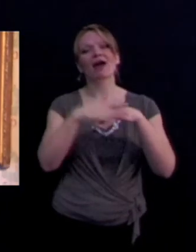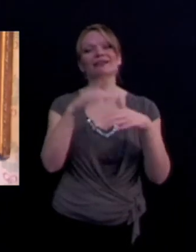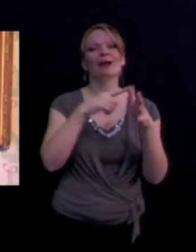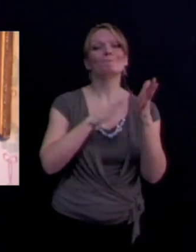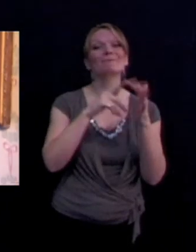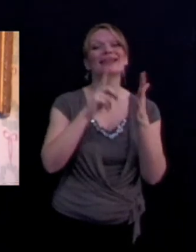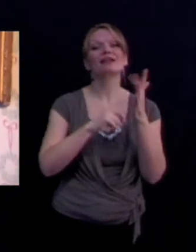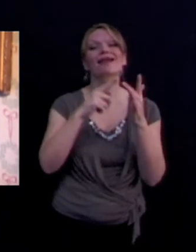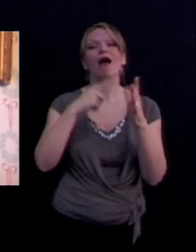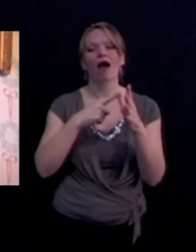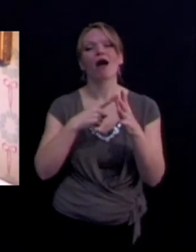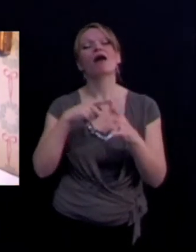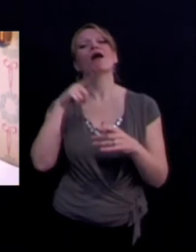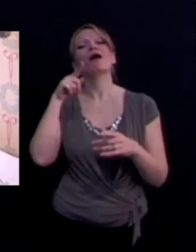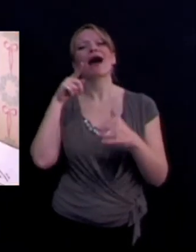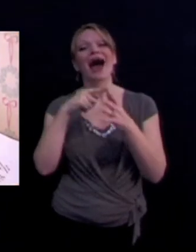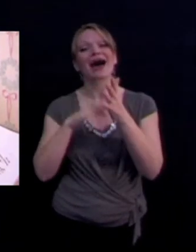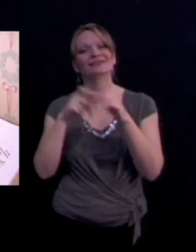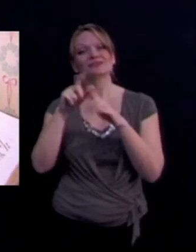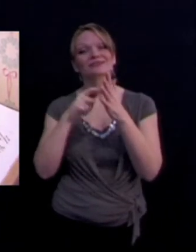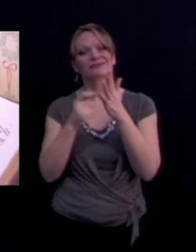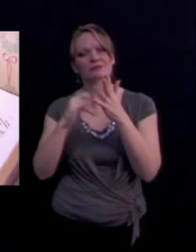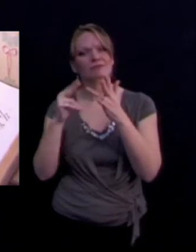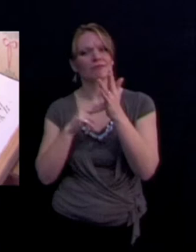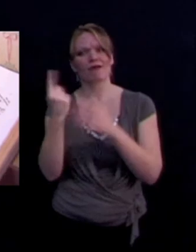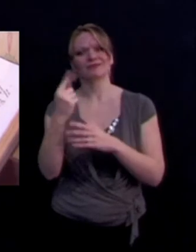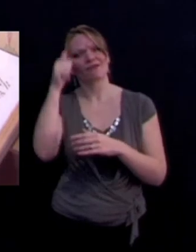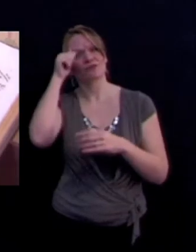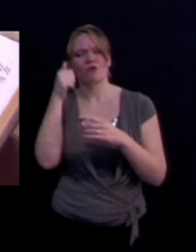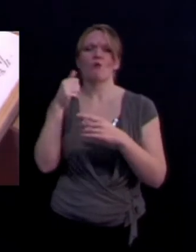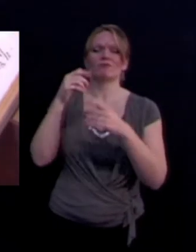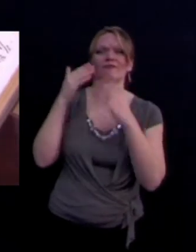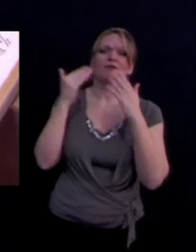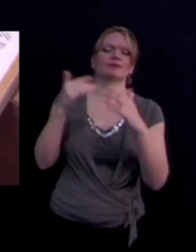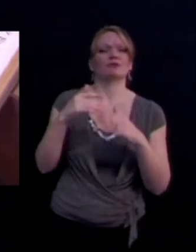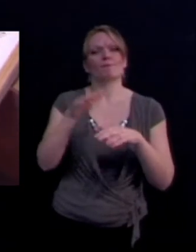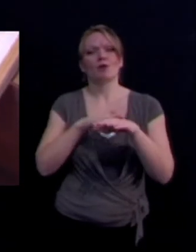blue stocking, after whom Opie Street in Norwich is named.